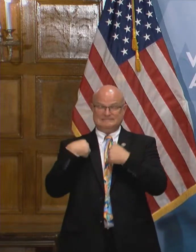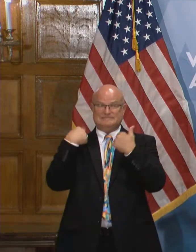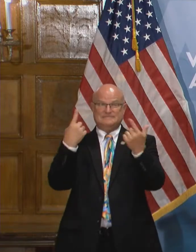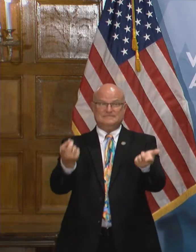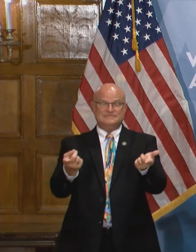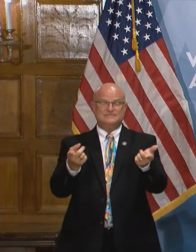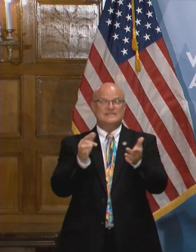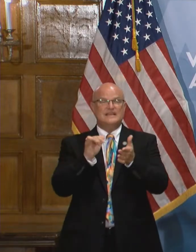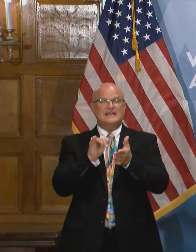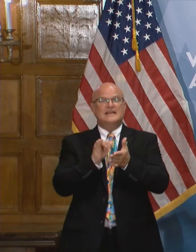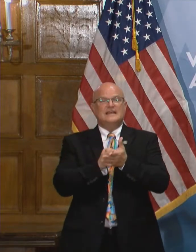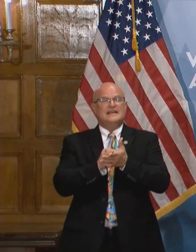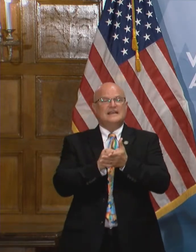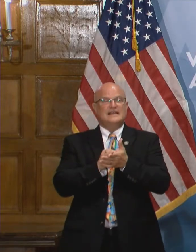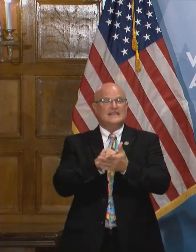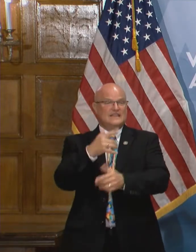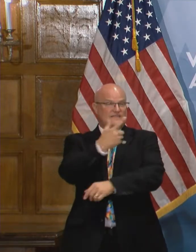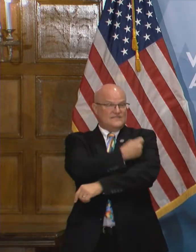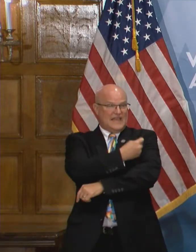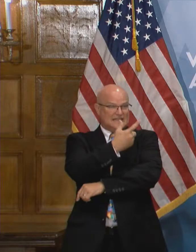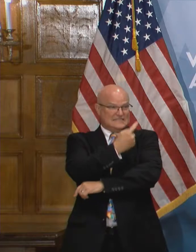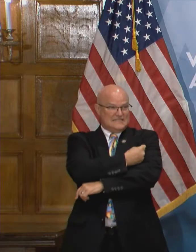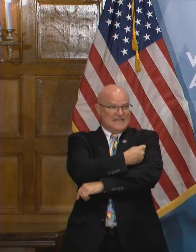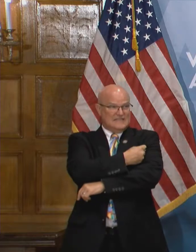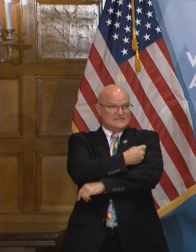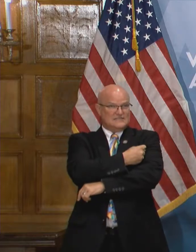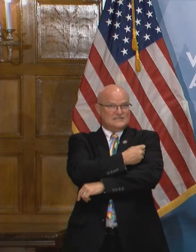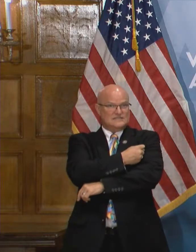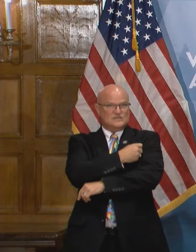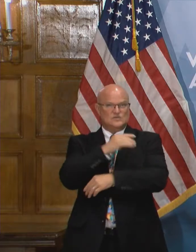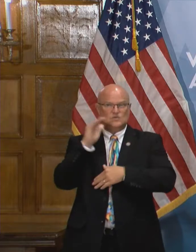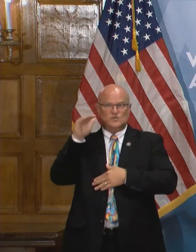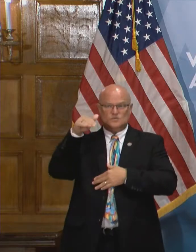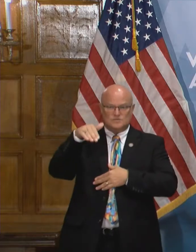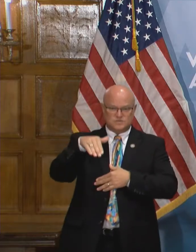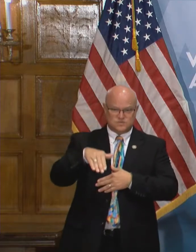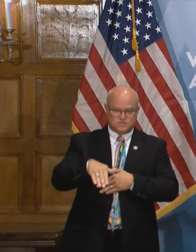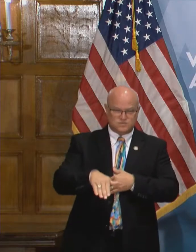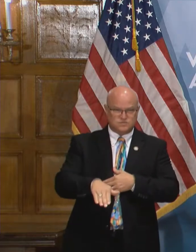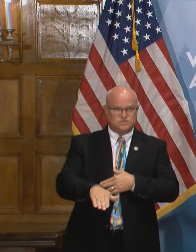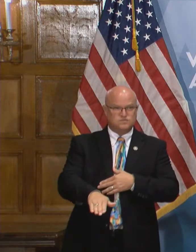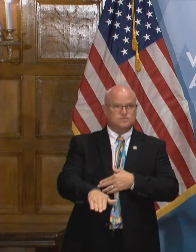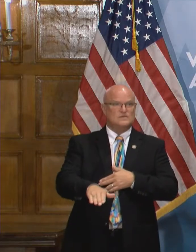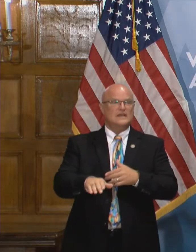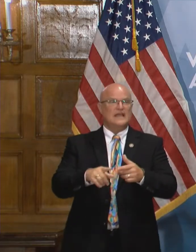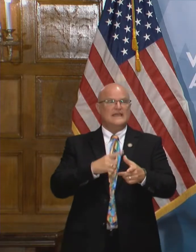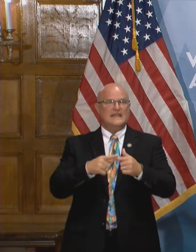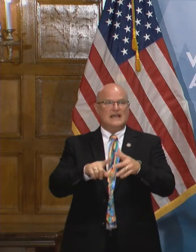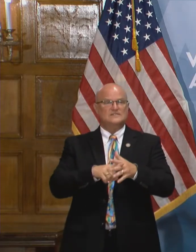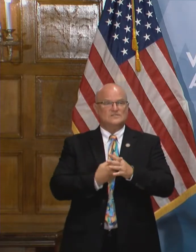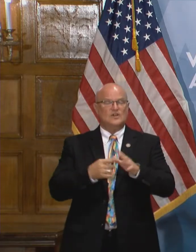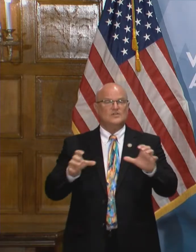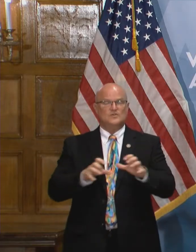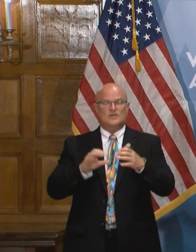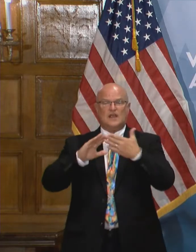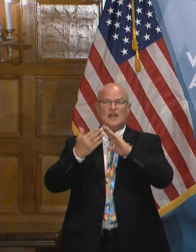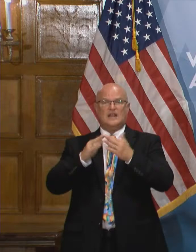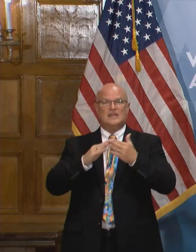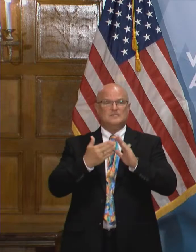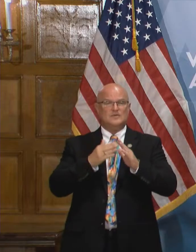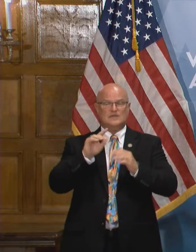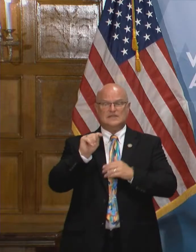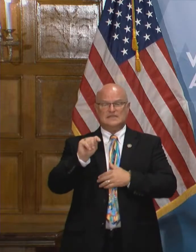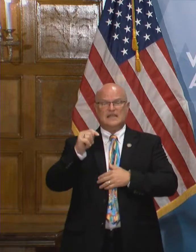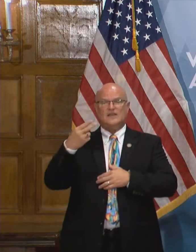that, our vaccinations went to a lower level I started doing our community